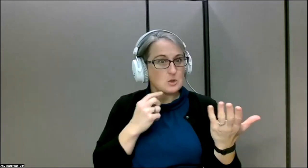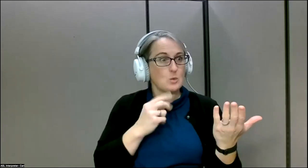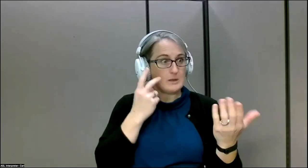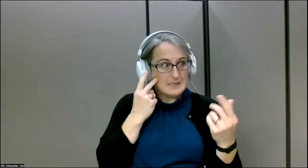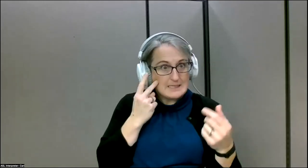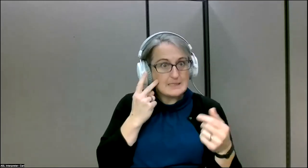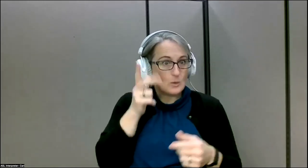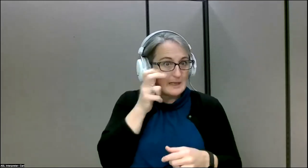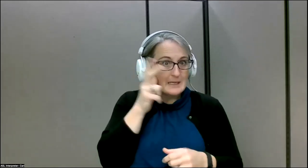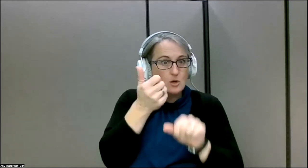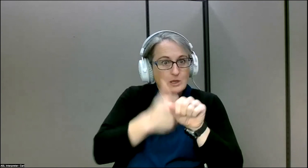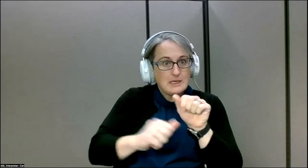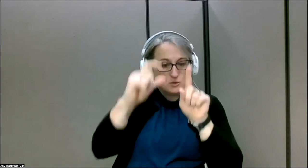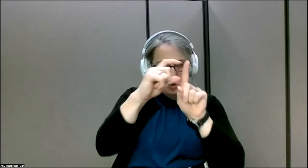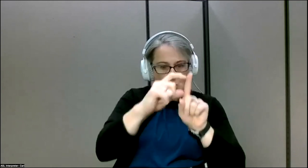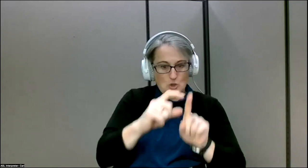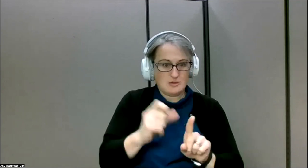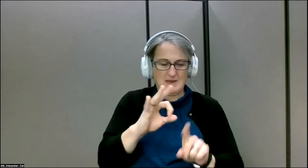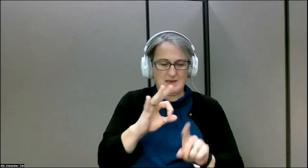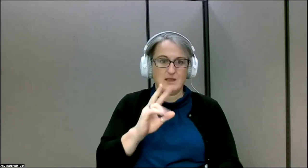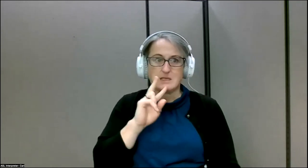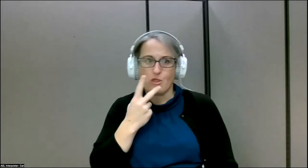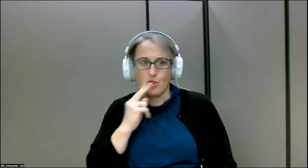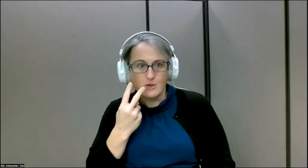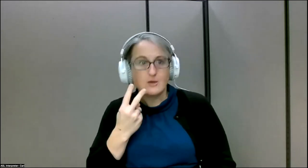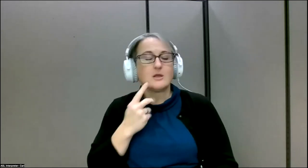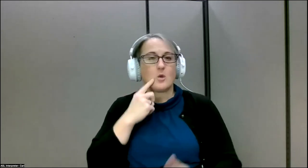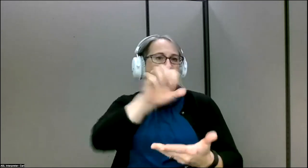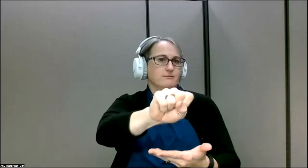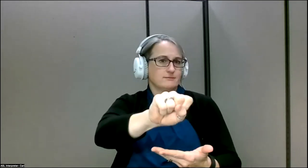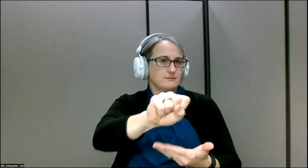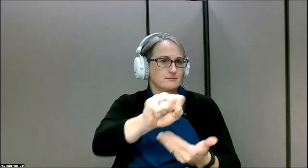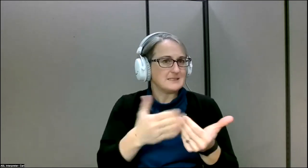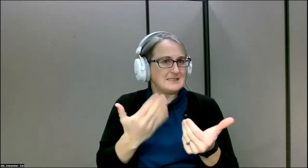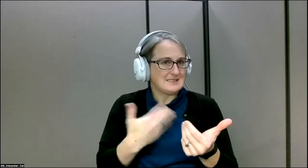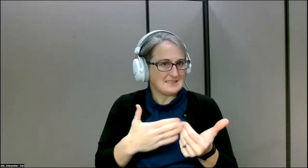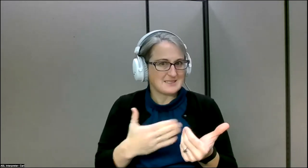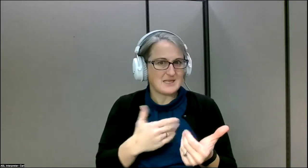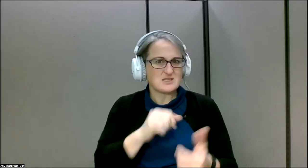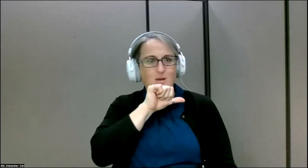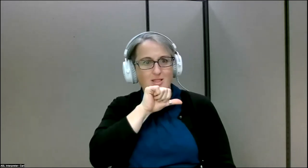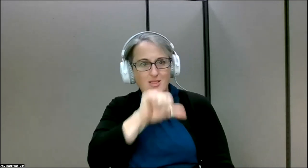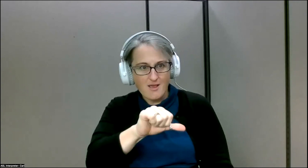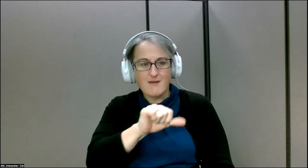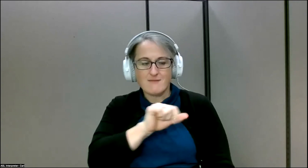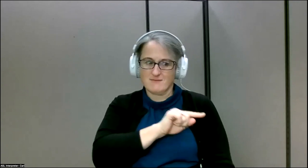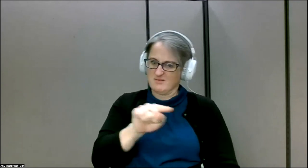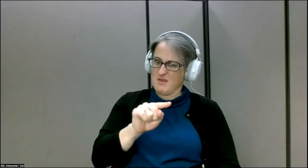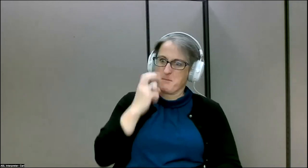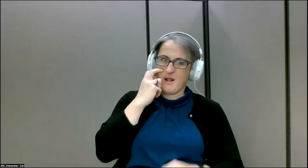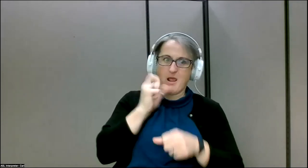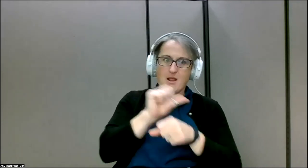is mispronounced, you know it. So I love getting that check from people, and